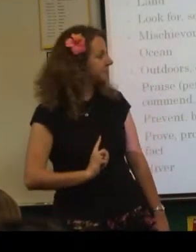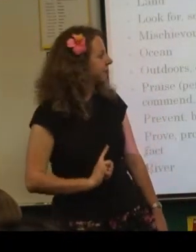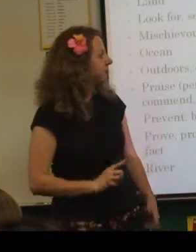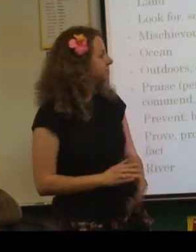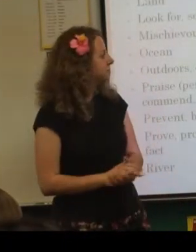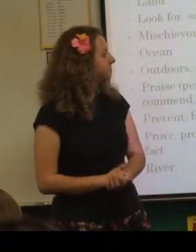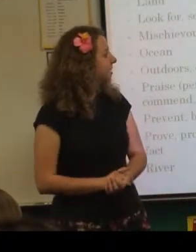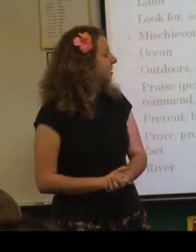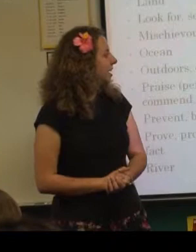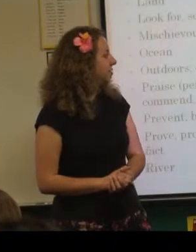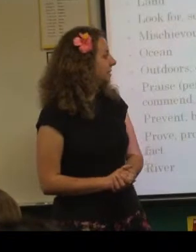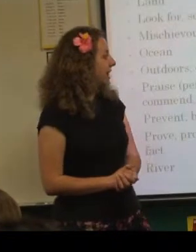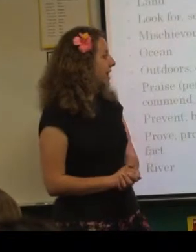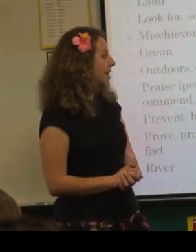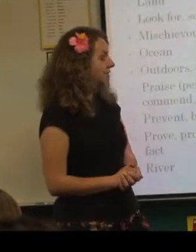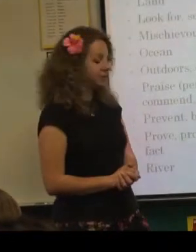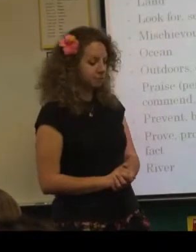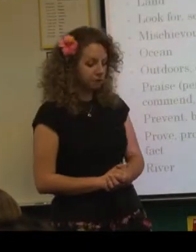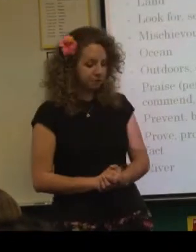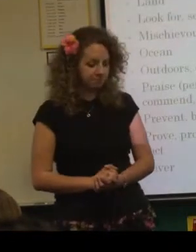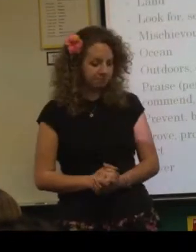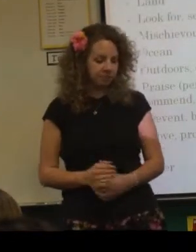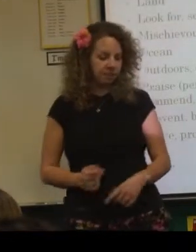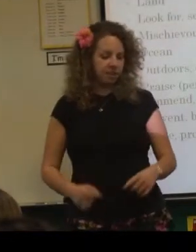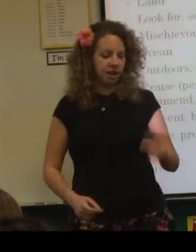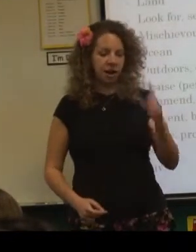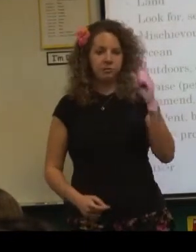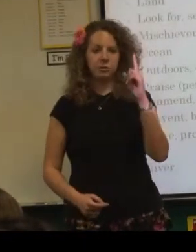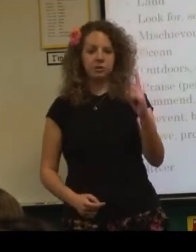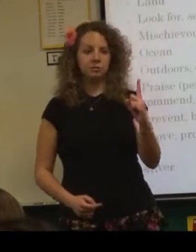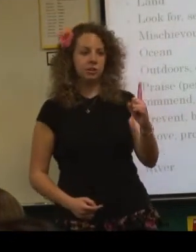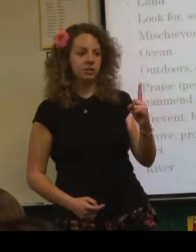Swallow. Okay. And then we have temperature. You're going to put